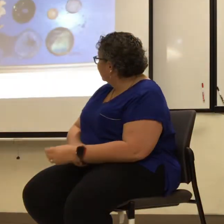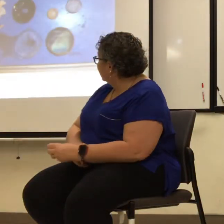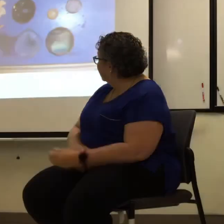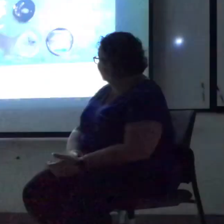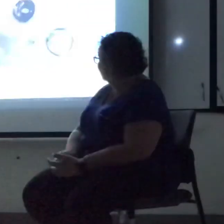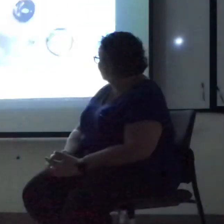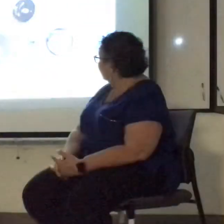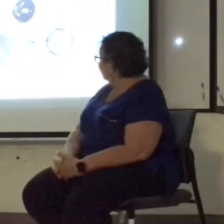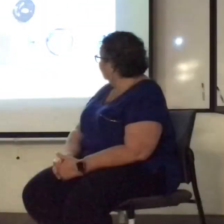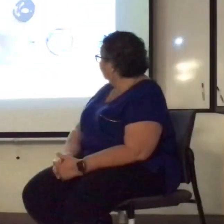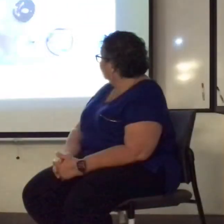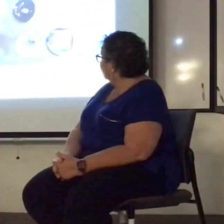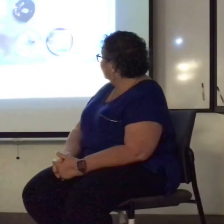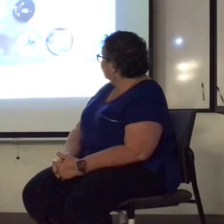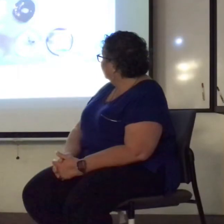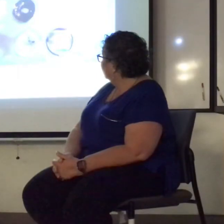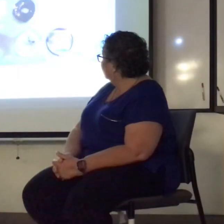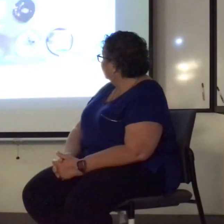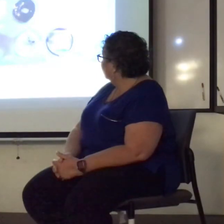Oops.